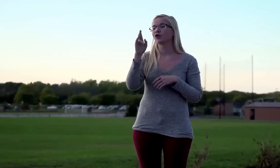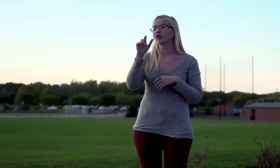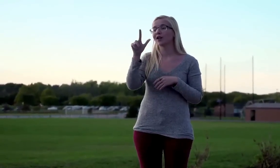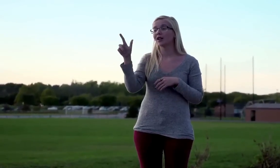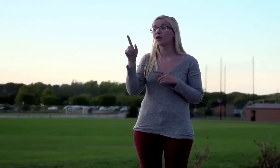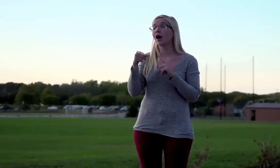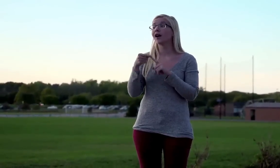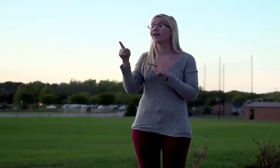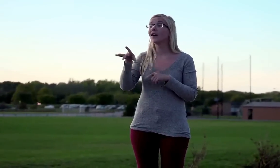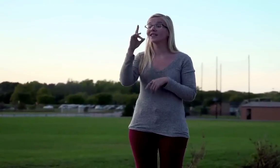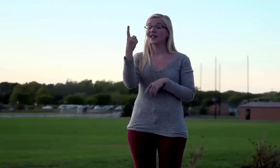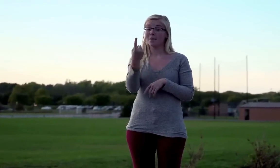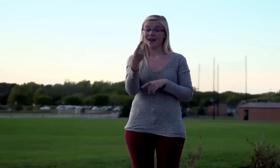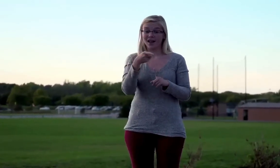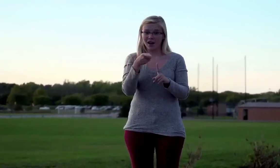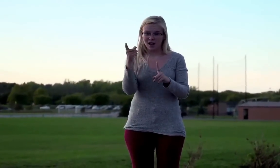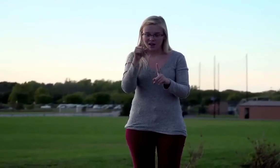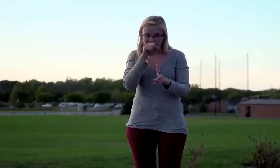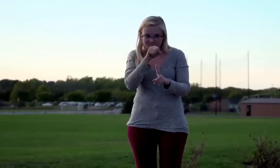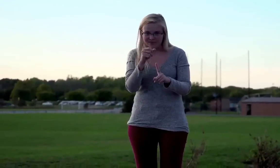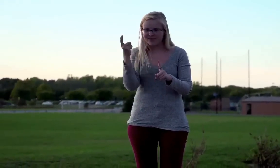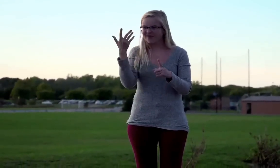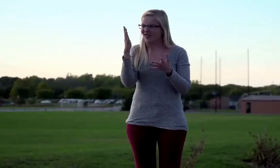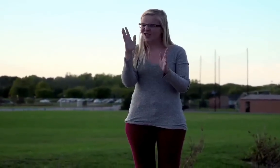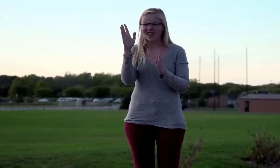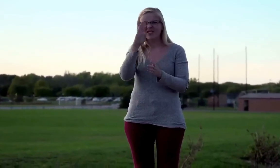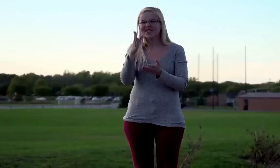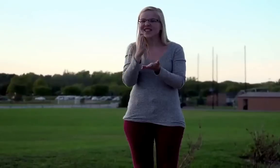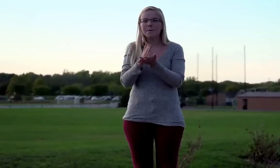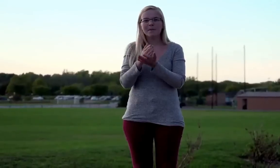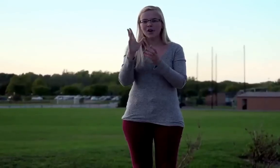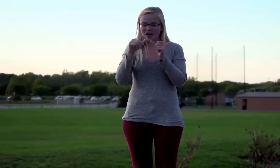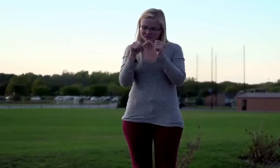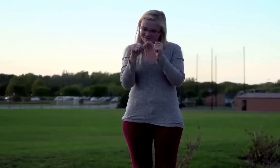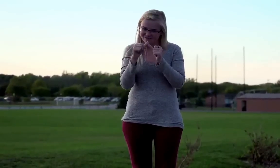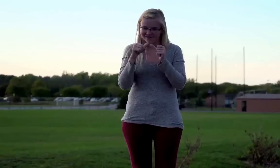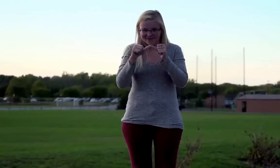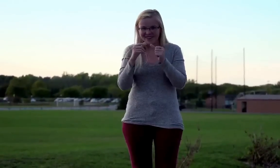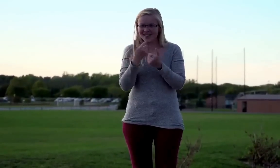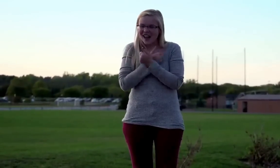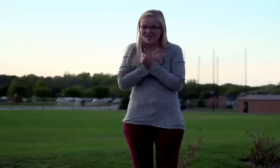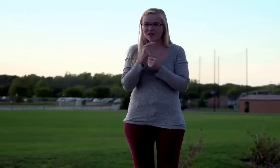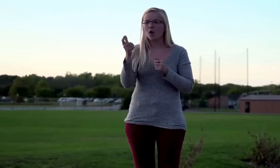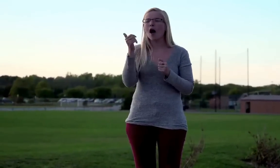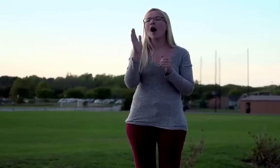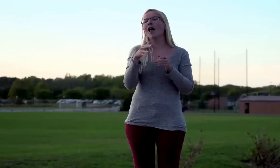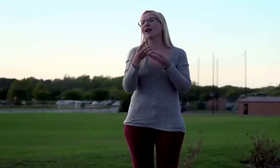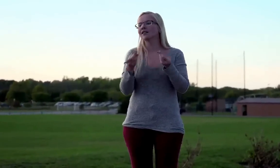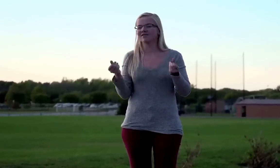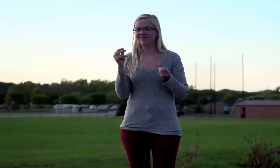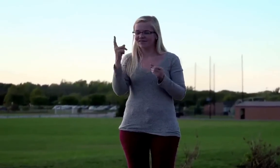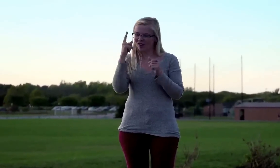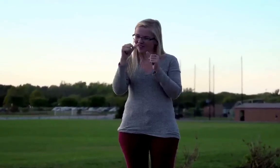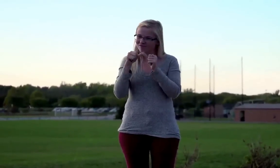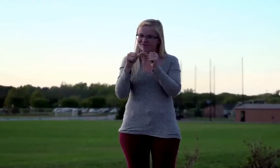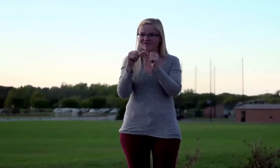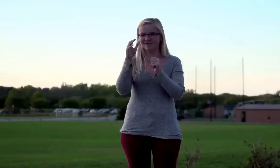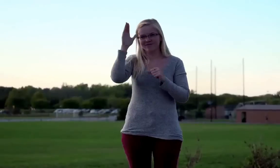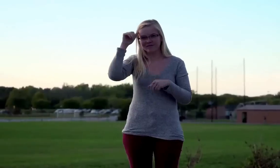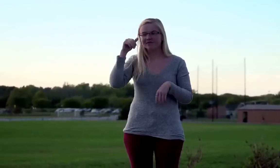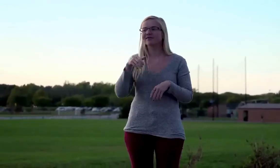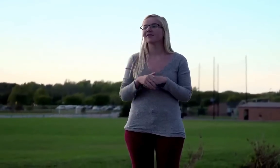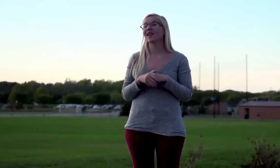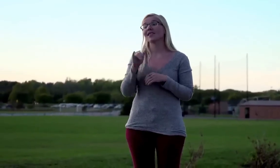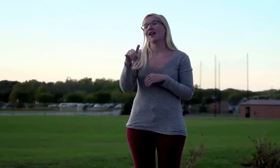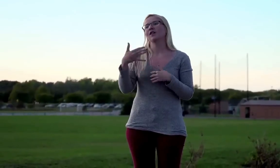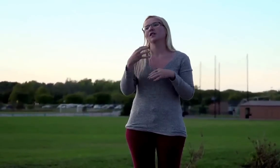travel, and when he found something that he liked, he would just never stop doing it. Whatever his passion, he just